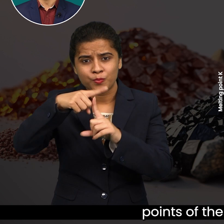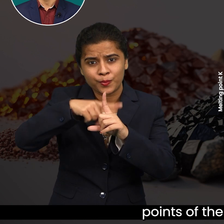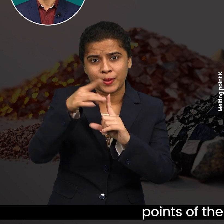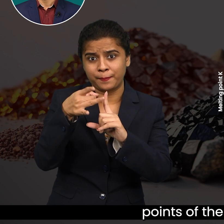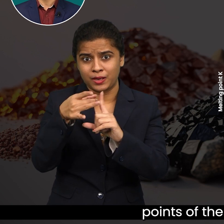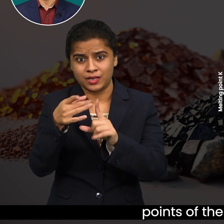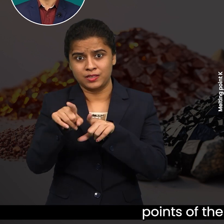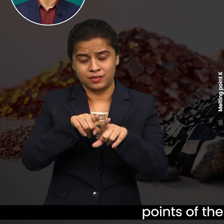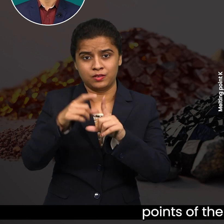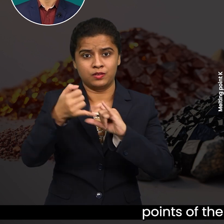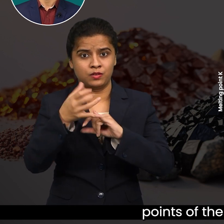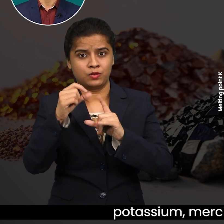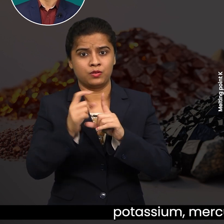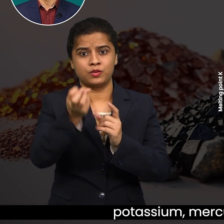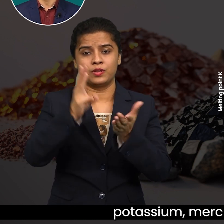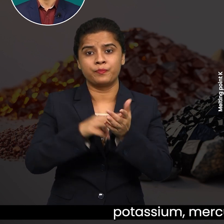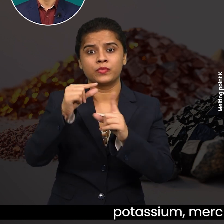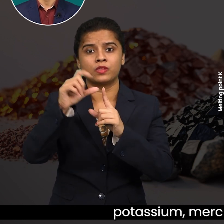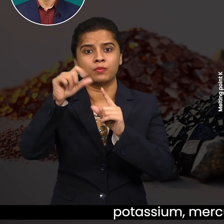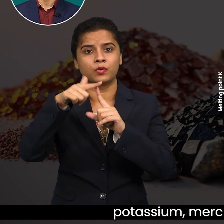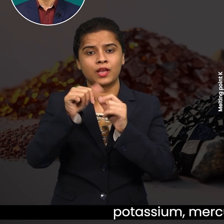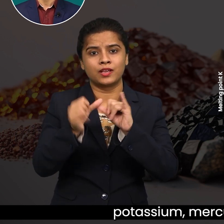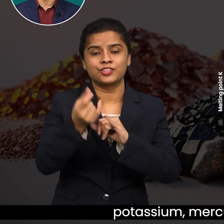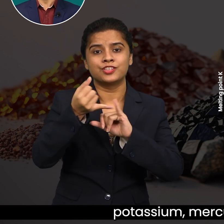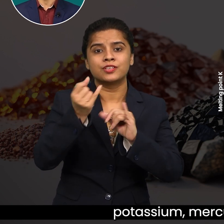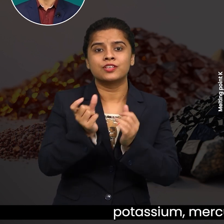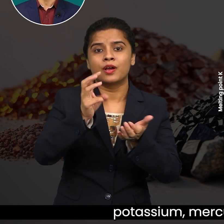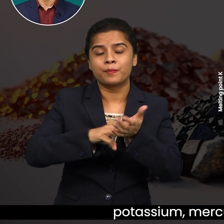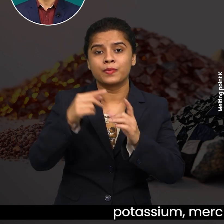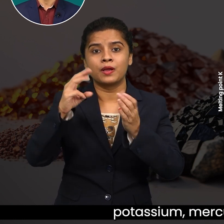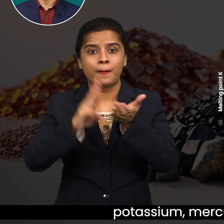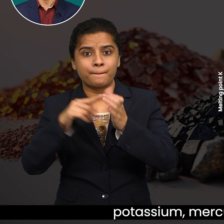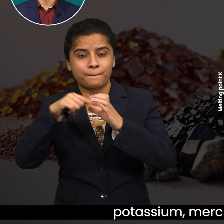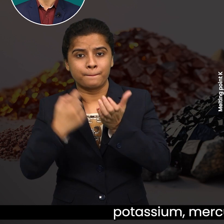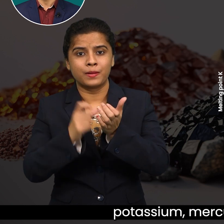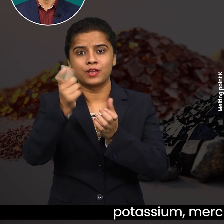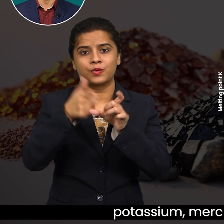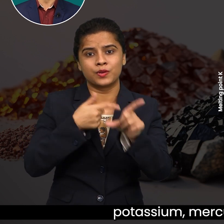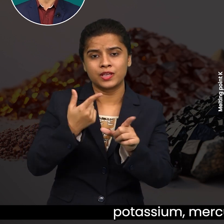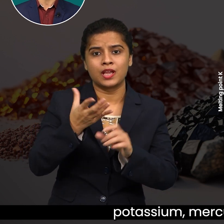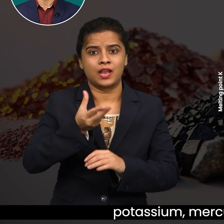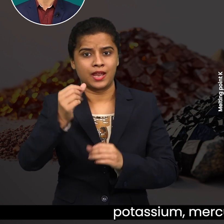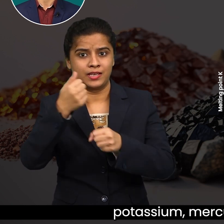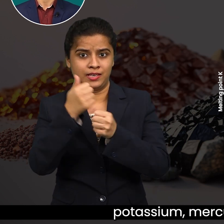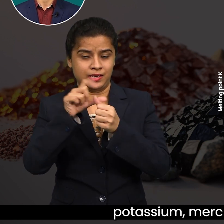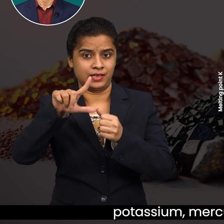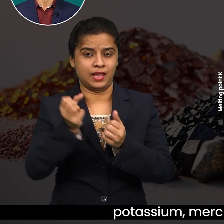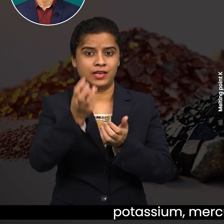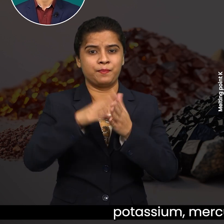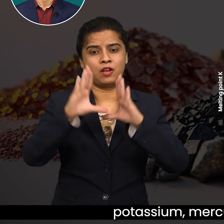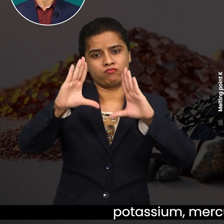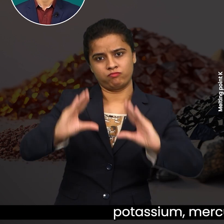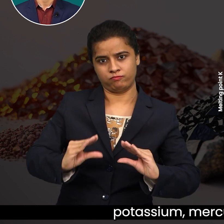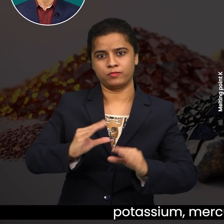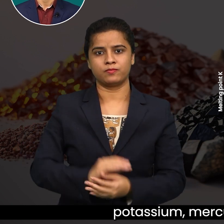such as sodium, potassium, mercury and gallium are very low.